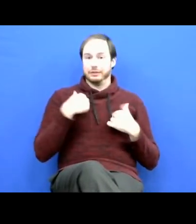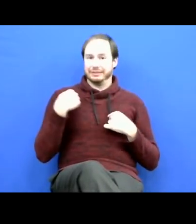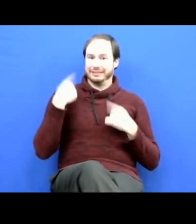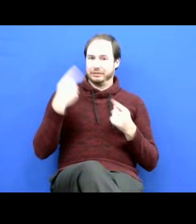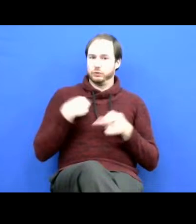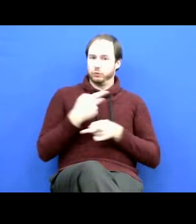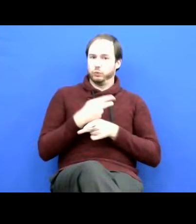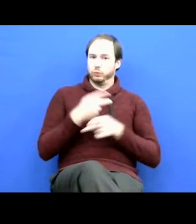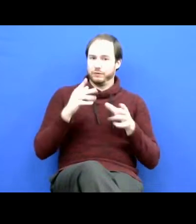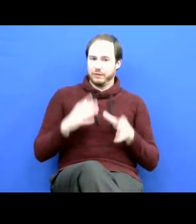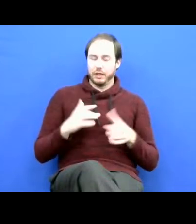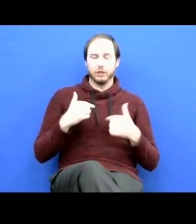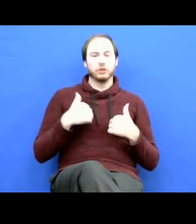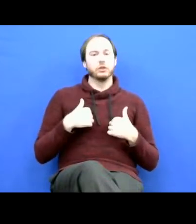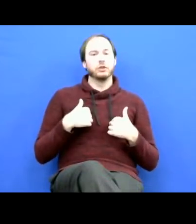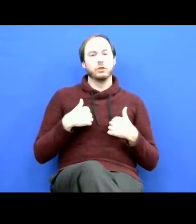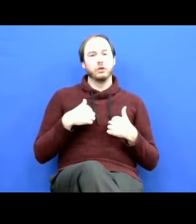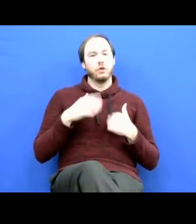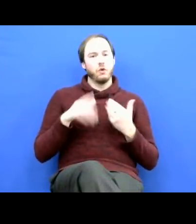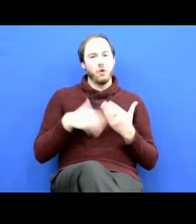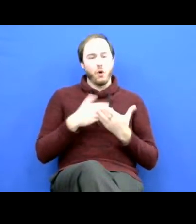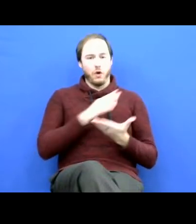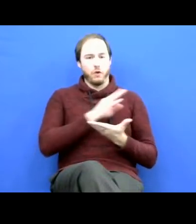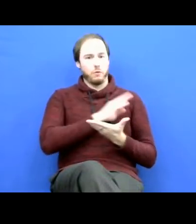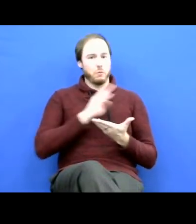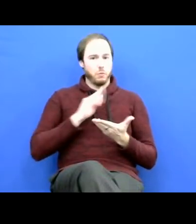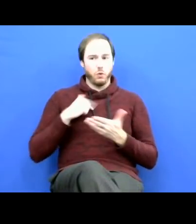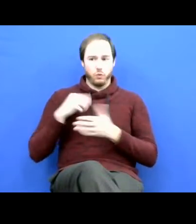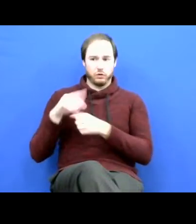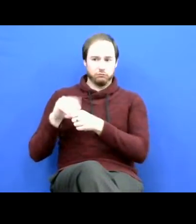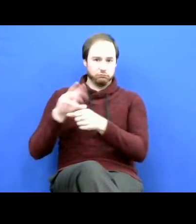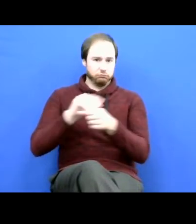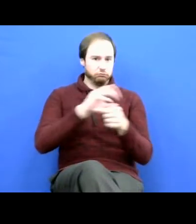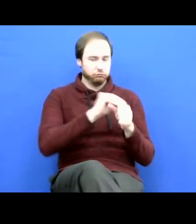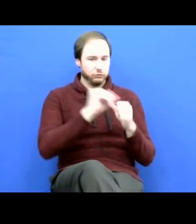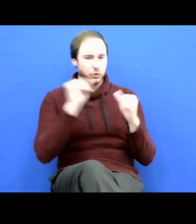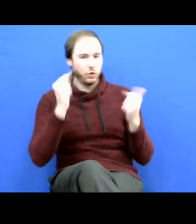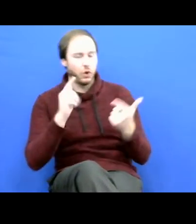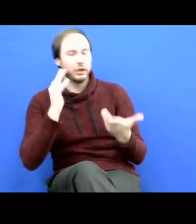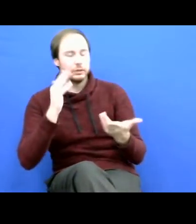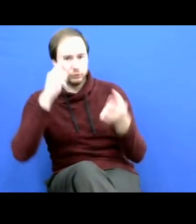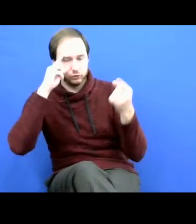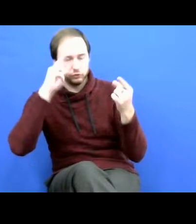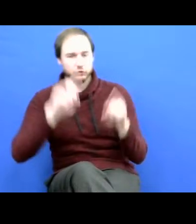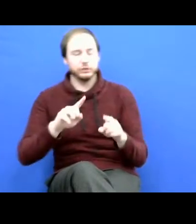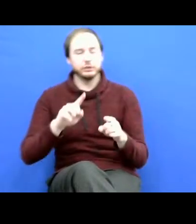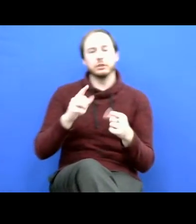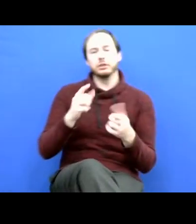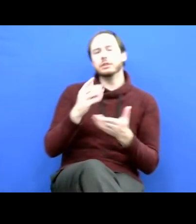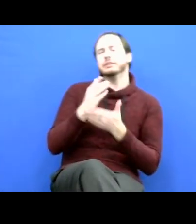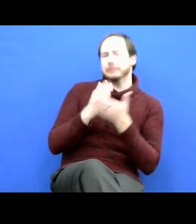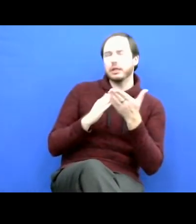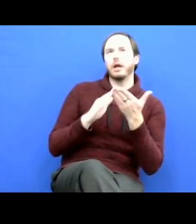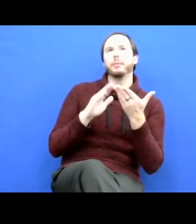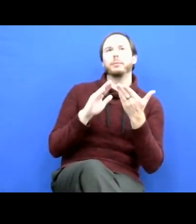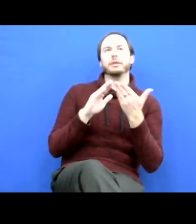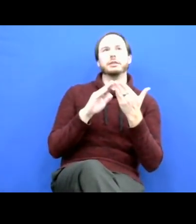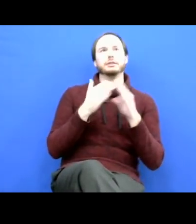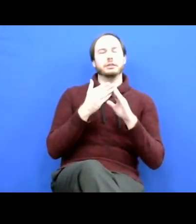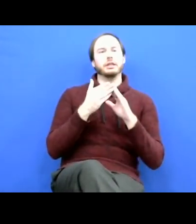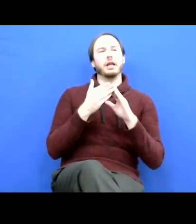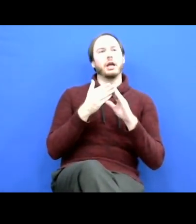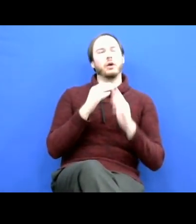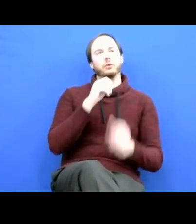supervisor, and all the boards we've served with have agreed on this approach. Some towns up